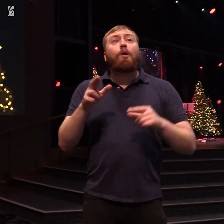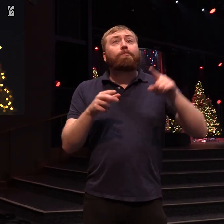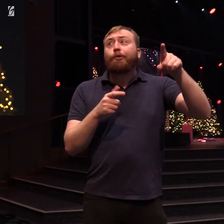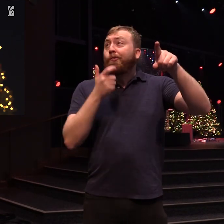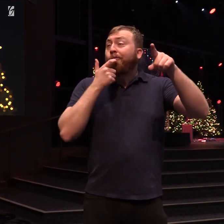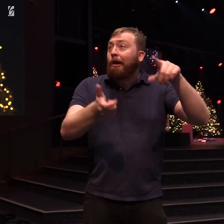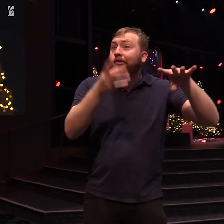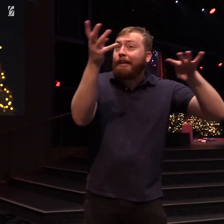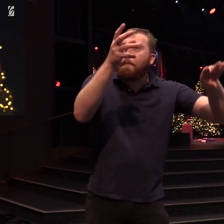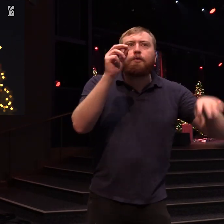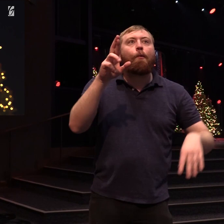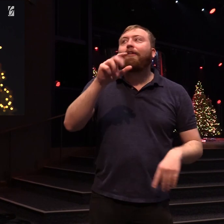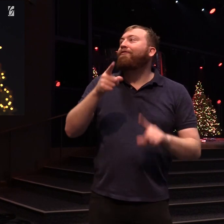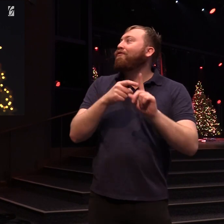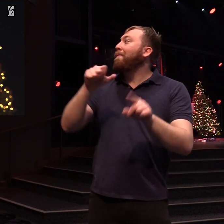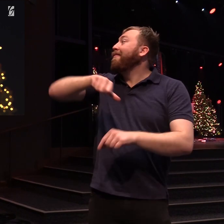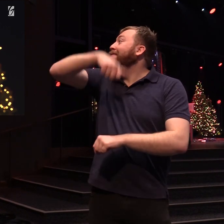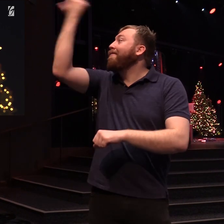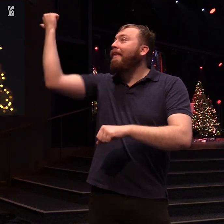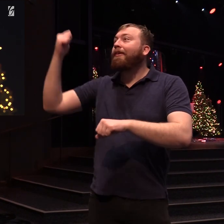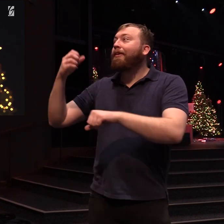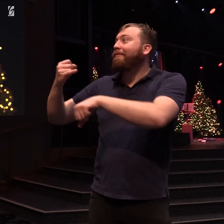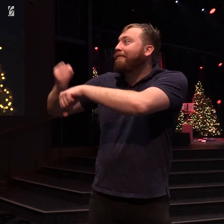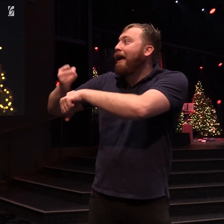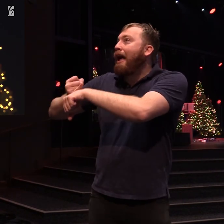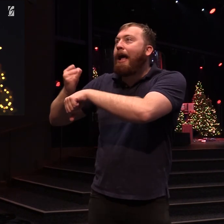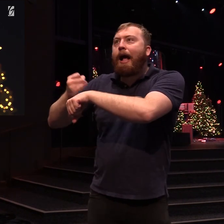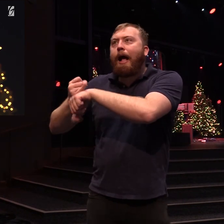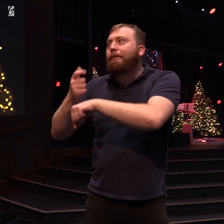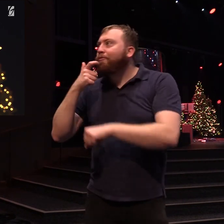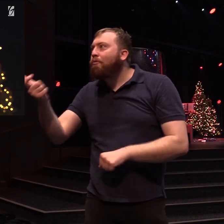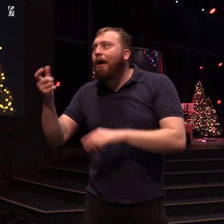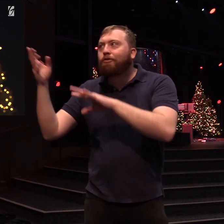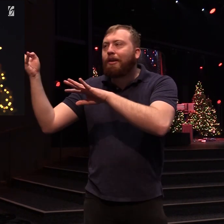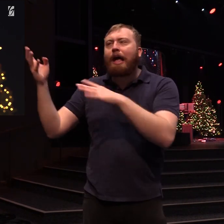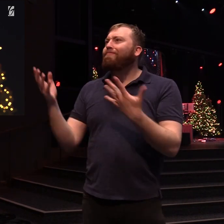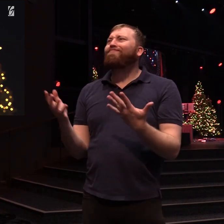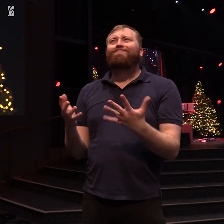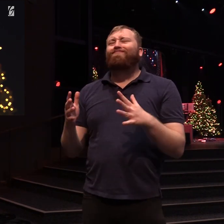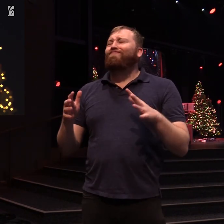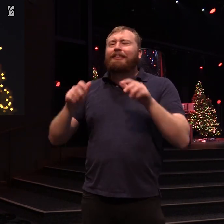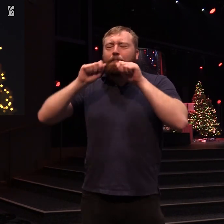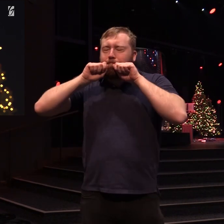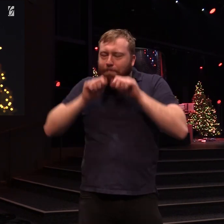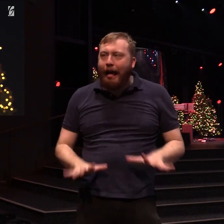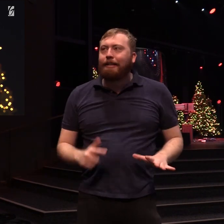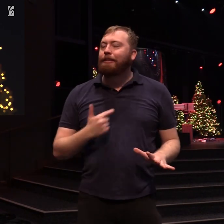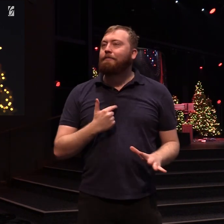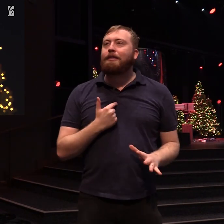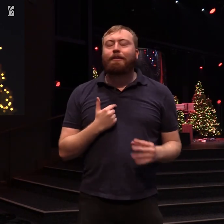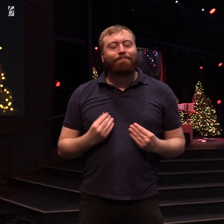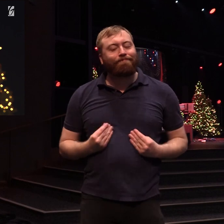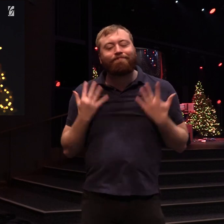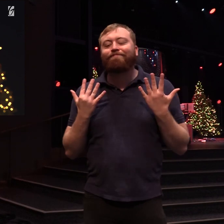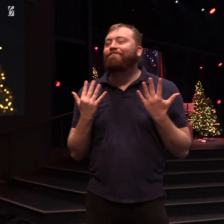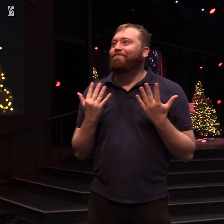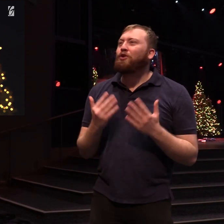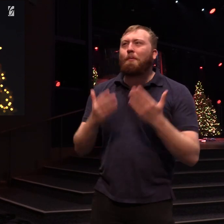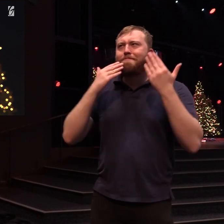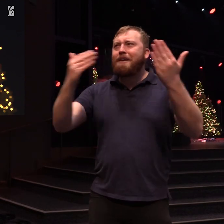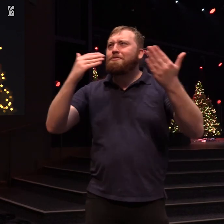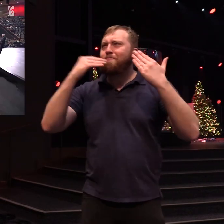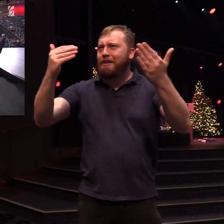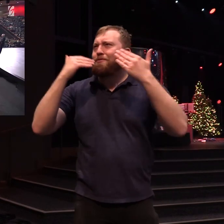different campus. It's a beyond blessing to me. So thank you, thank you, thank you. Hello from, yeah, thank